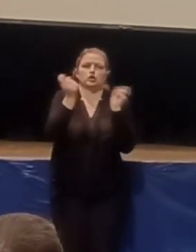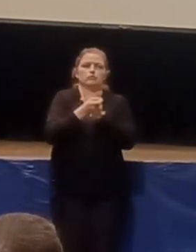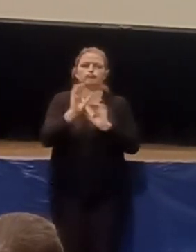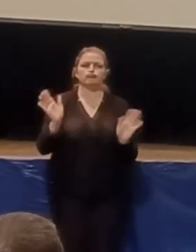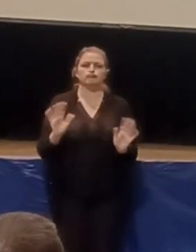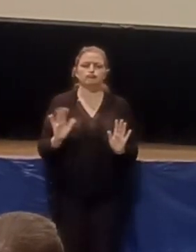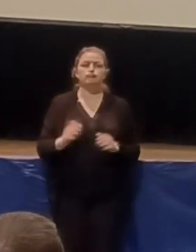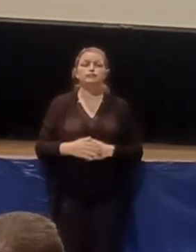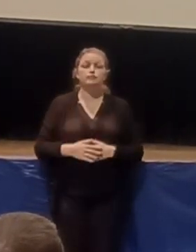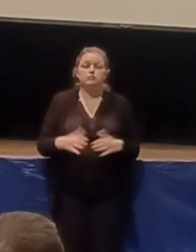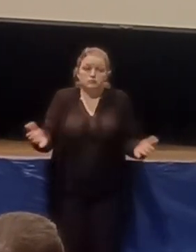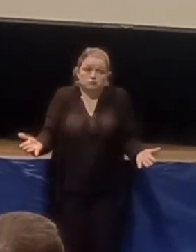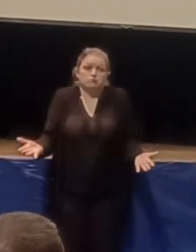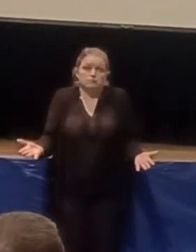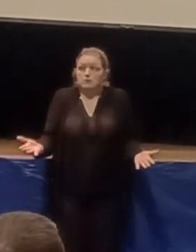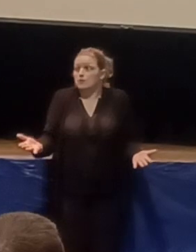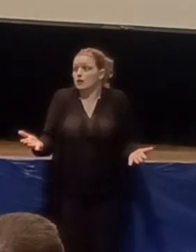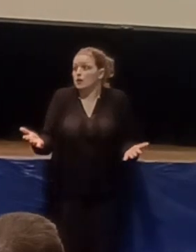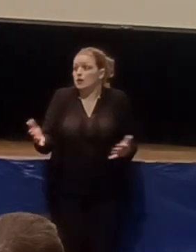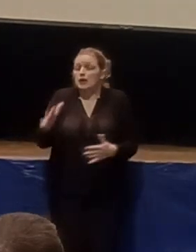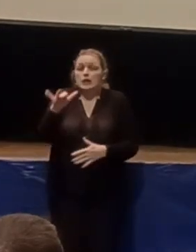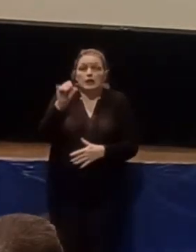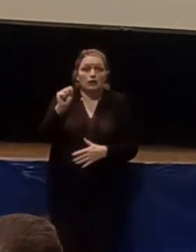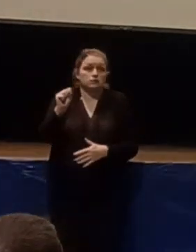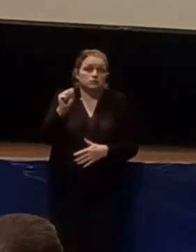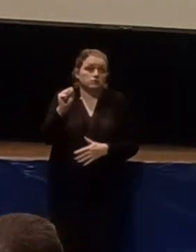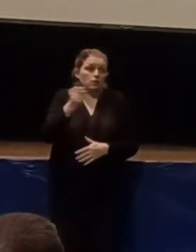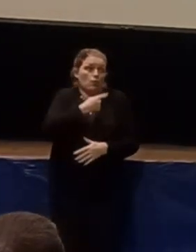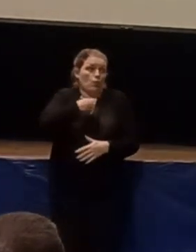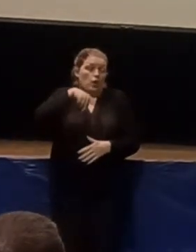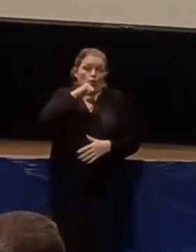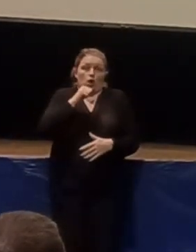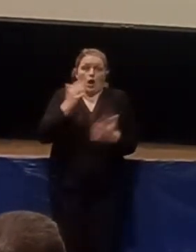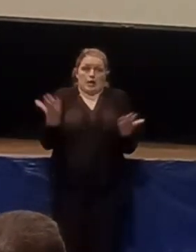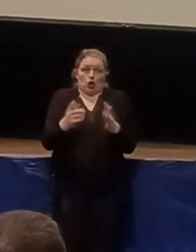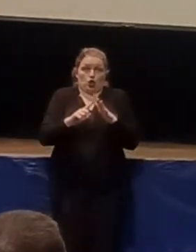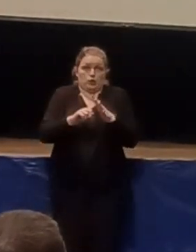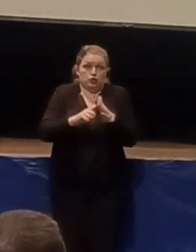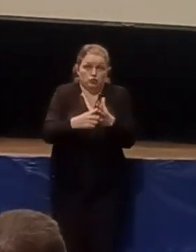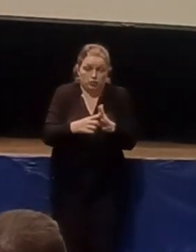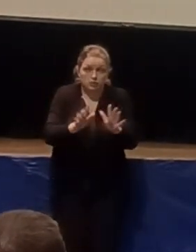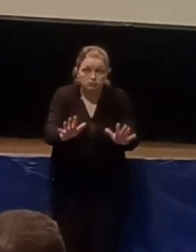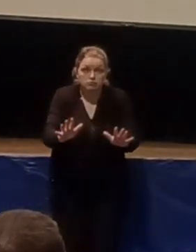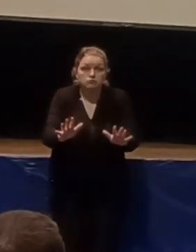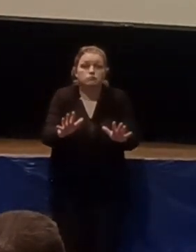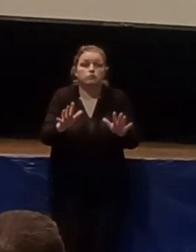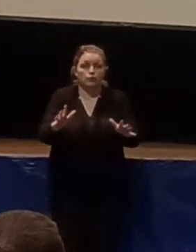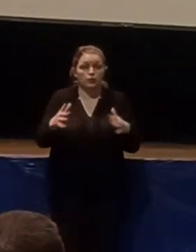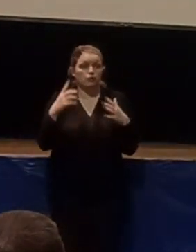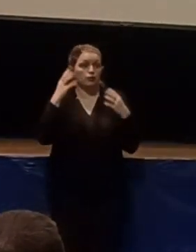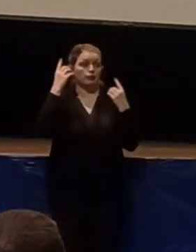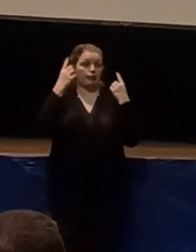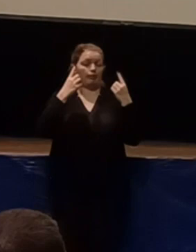And so, yes, we weren't here originally when we were going through